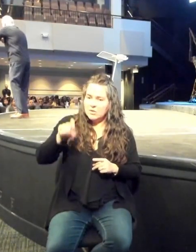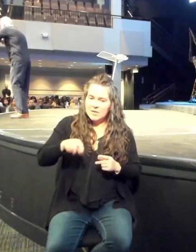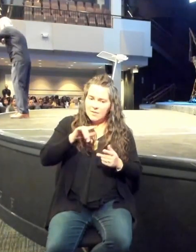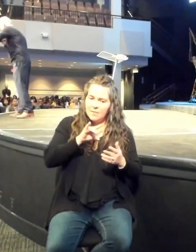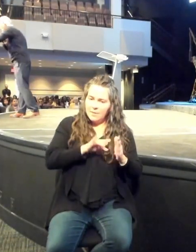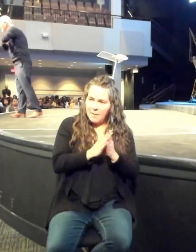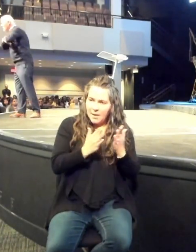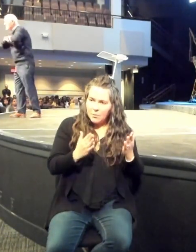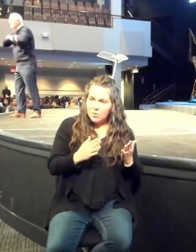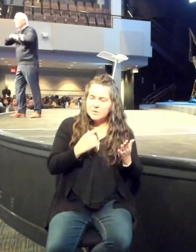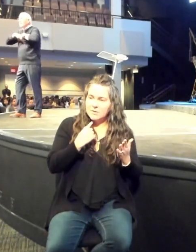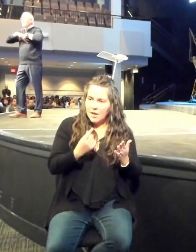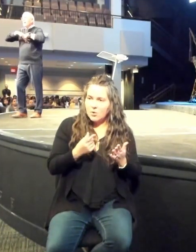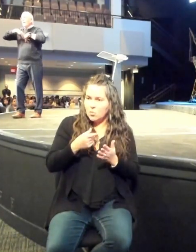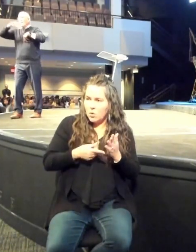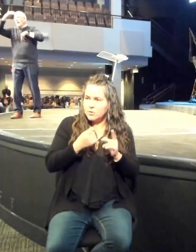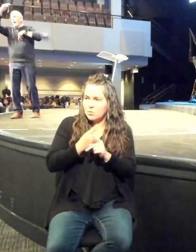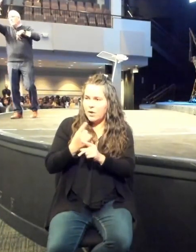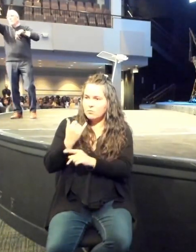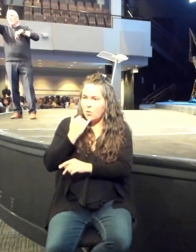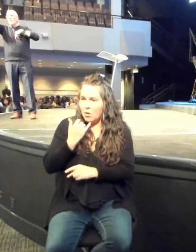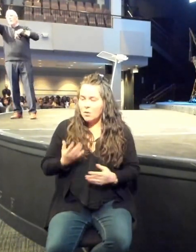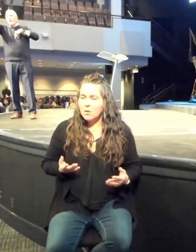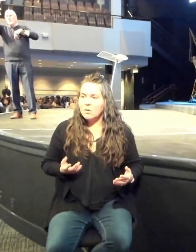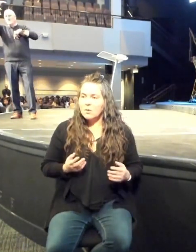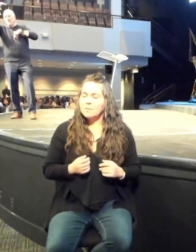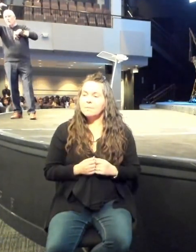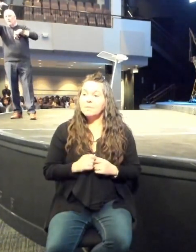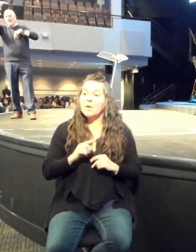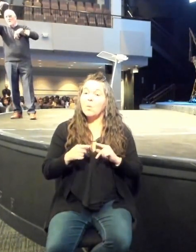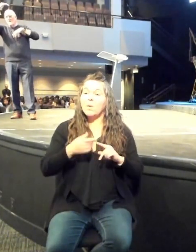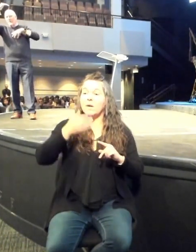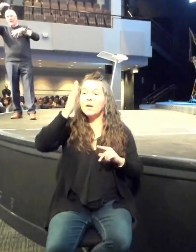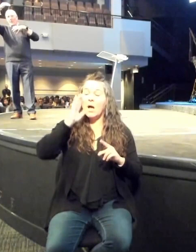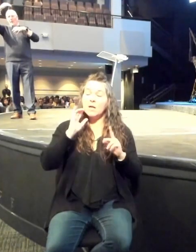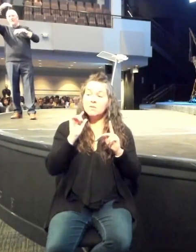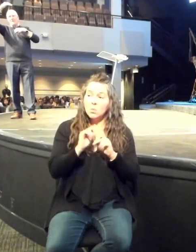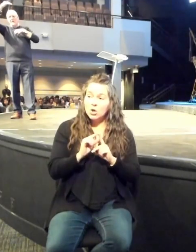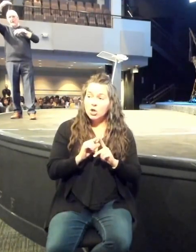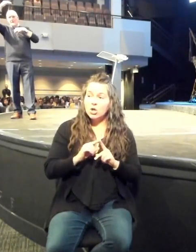his truth into your conscience. Now, when God's Word and God's truth and God's